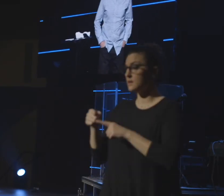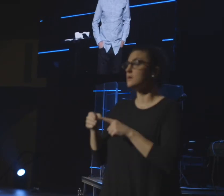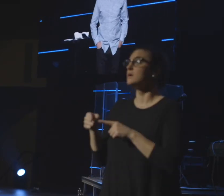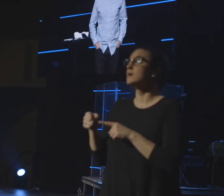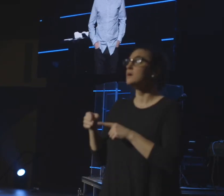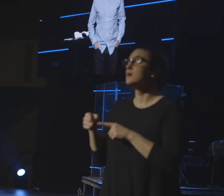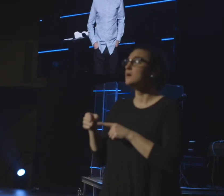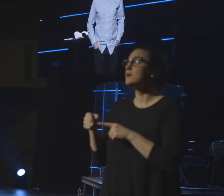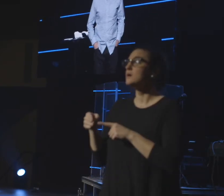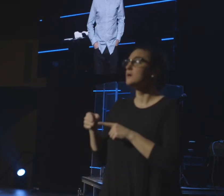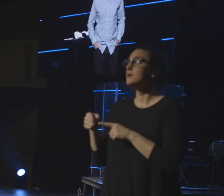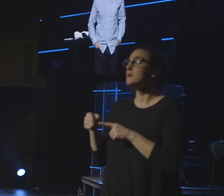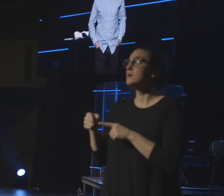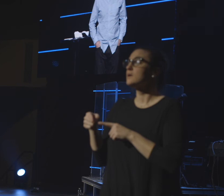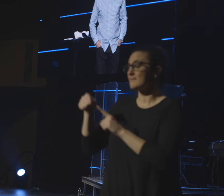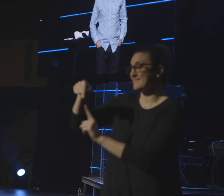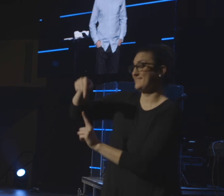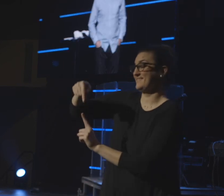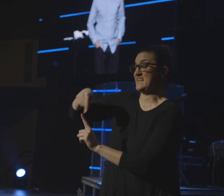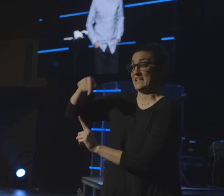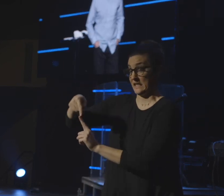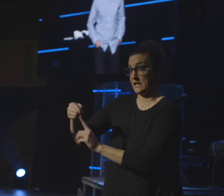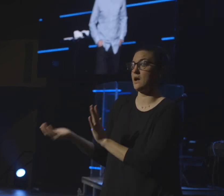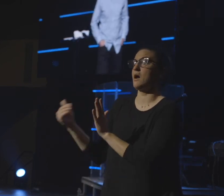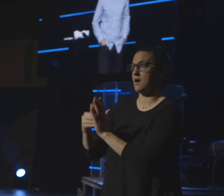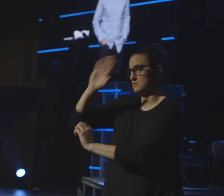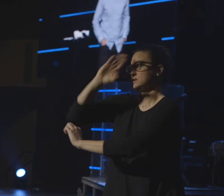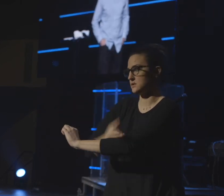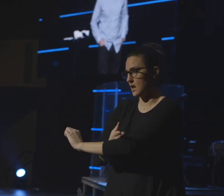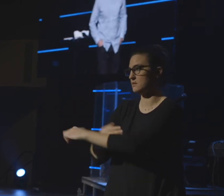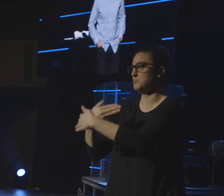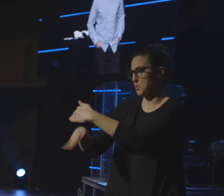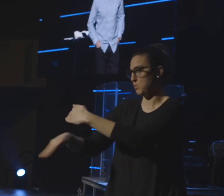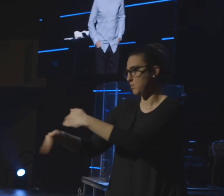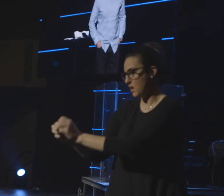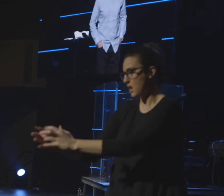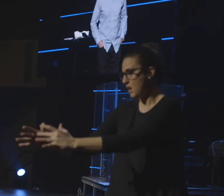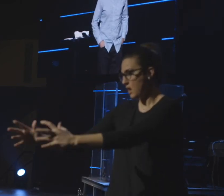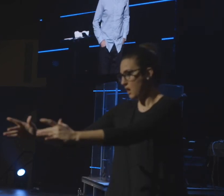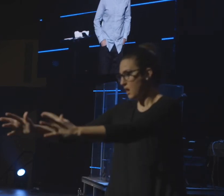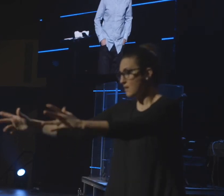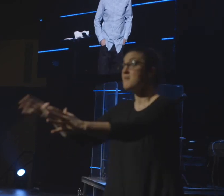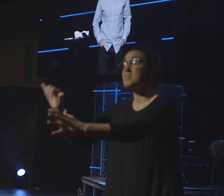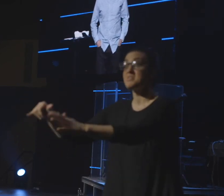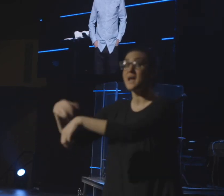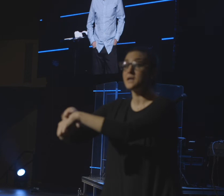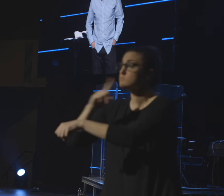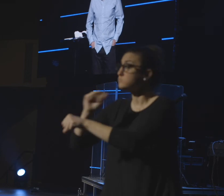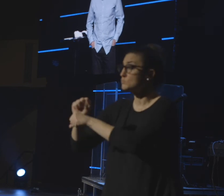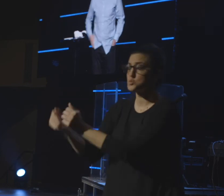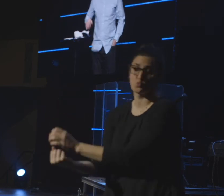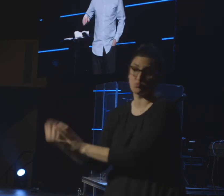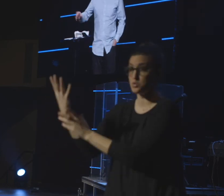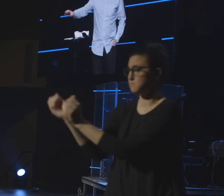a nation, and they became hostile towards everybody, including Israel, even before you get out of the book of Genesis. They're called the Arab people, particularly